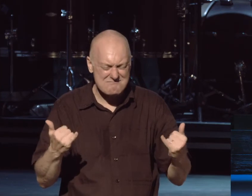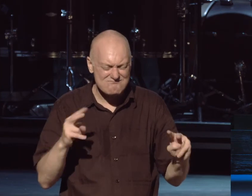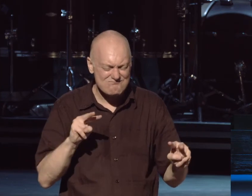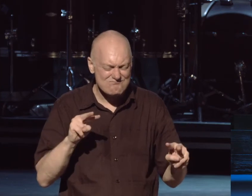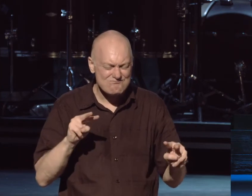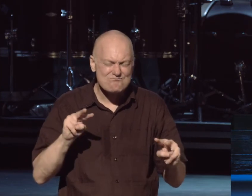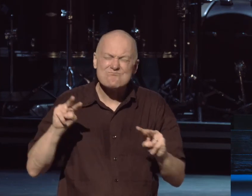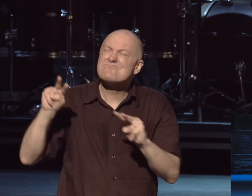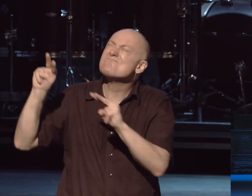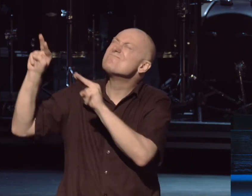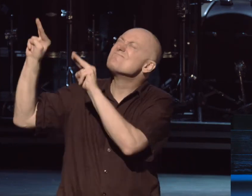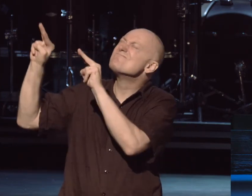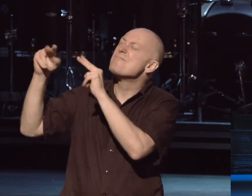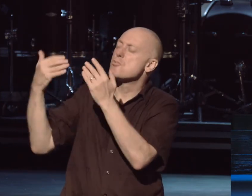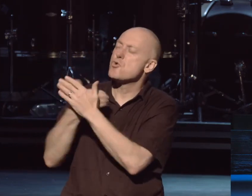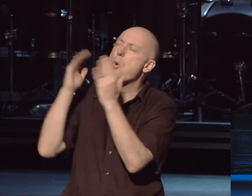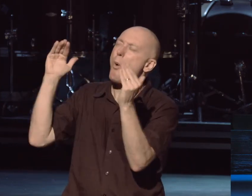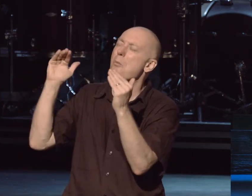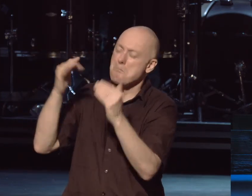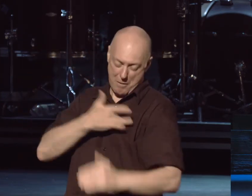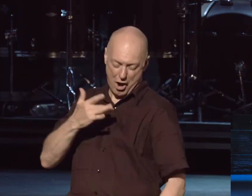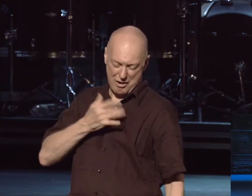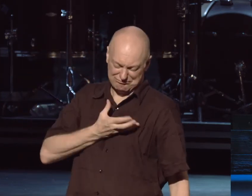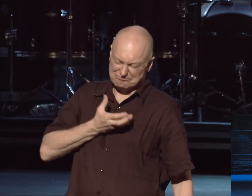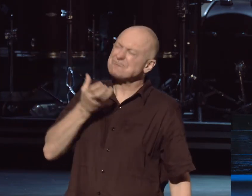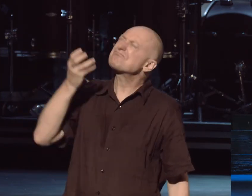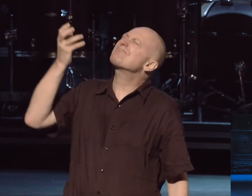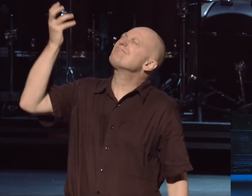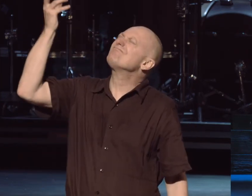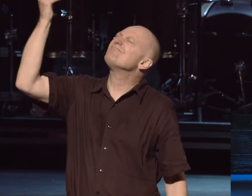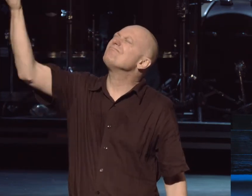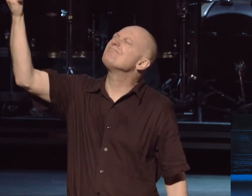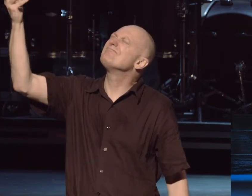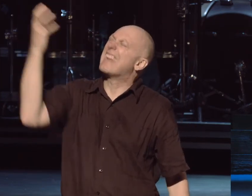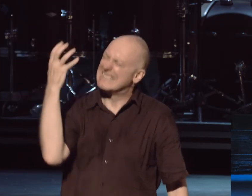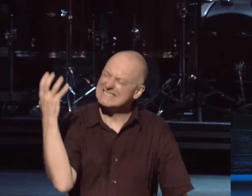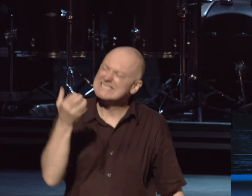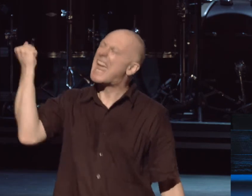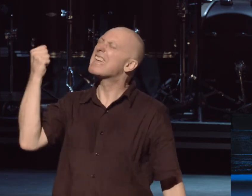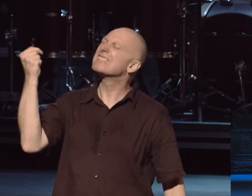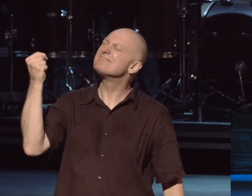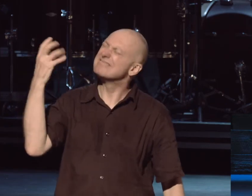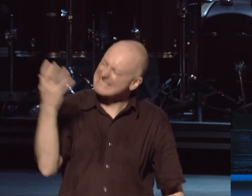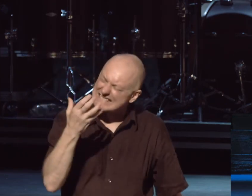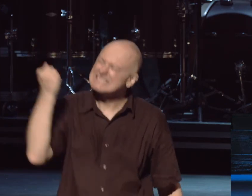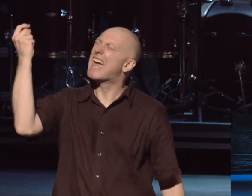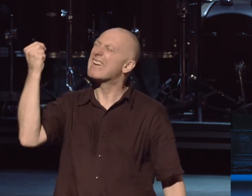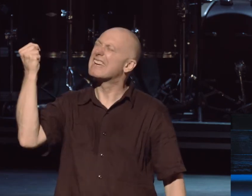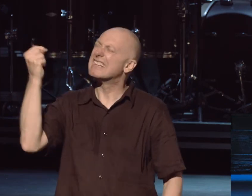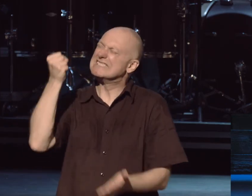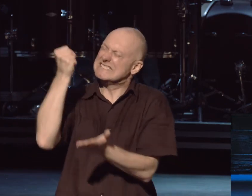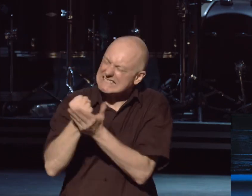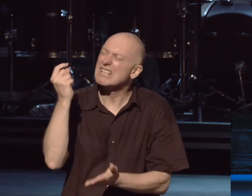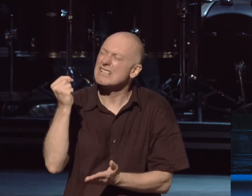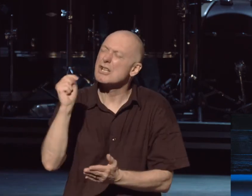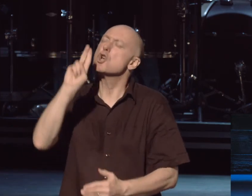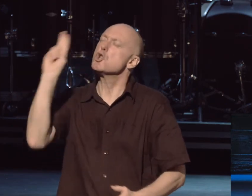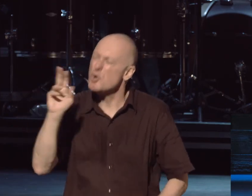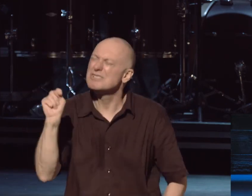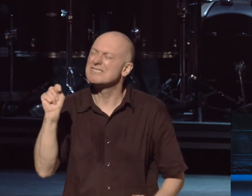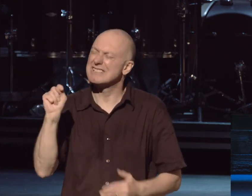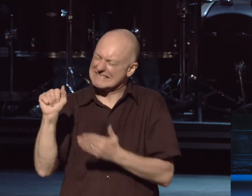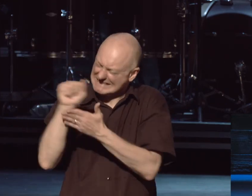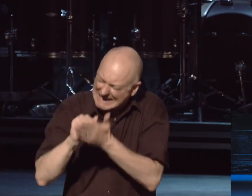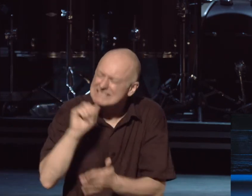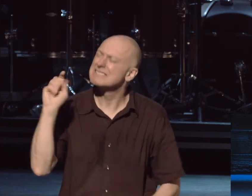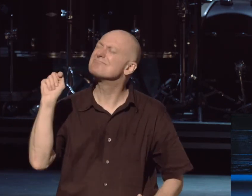saying, God, here's my heart, Lord, take it, seal it, Lord, use it, refine it. I pray,